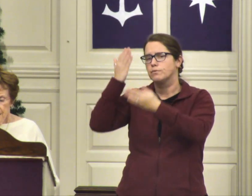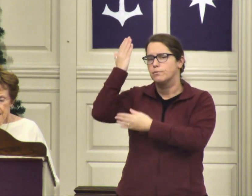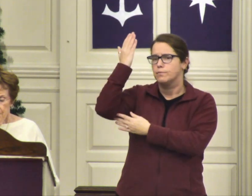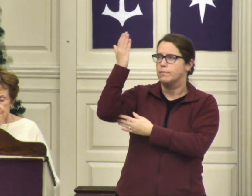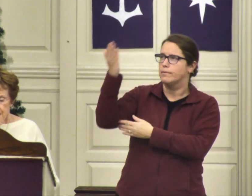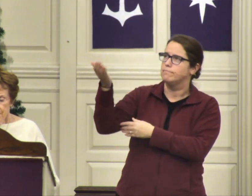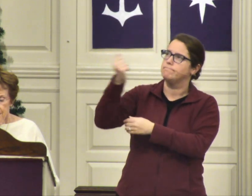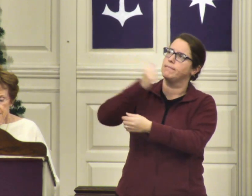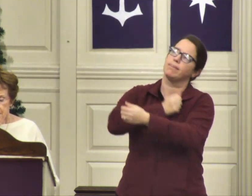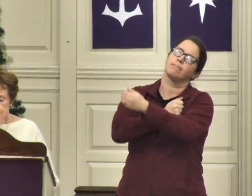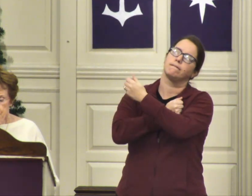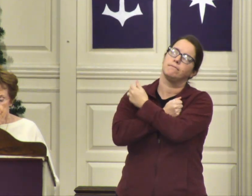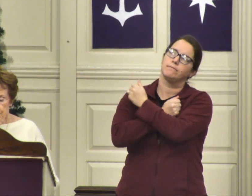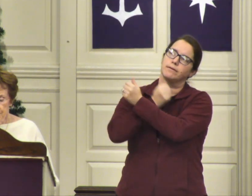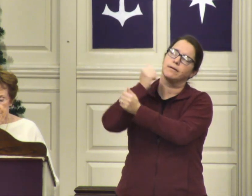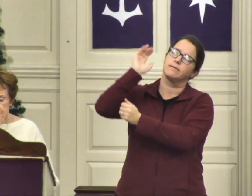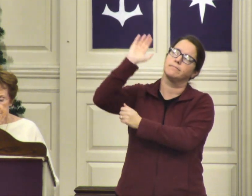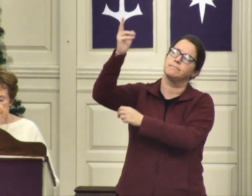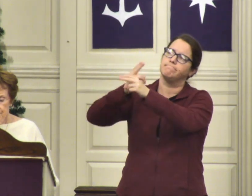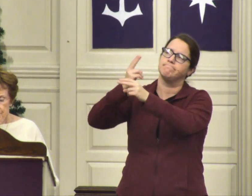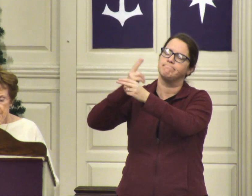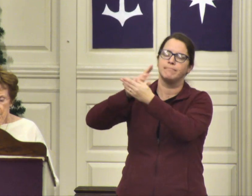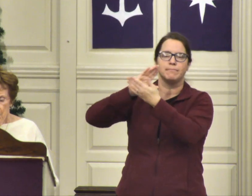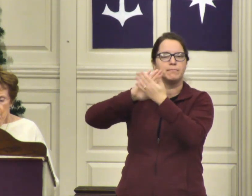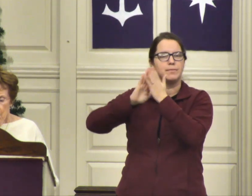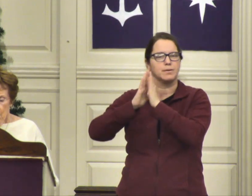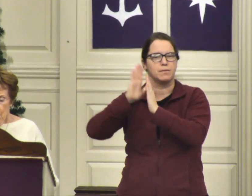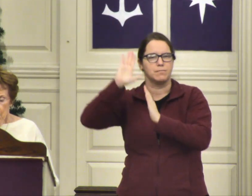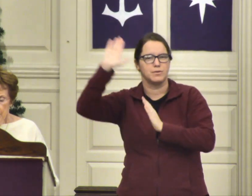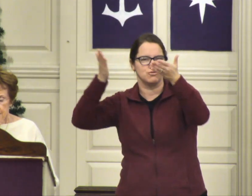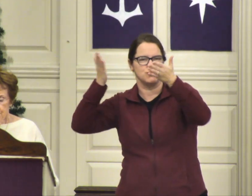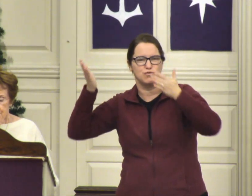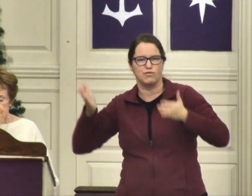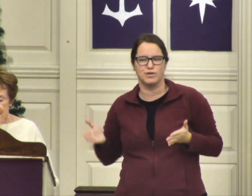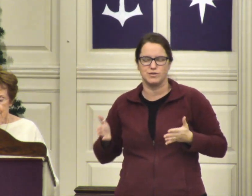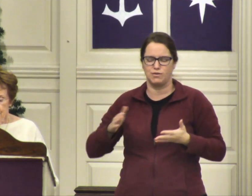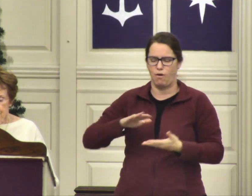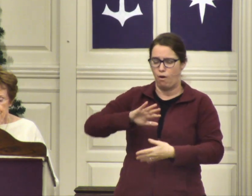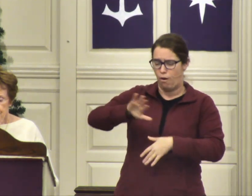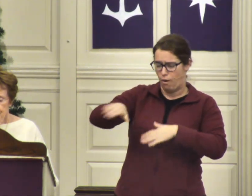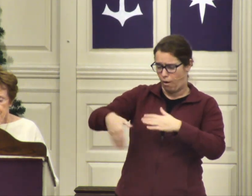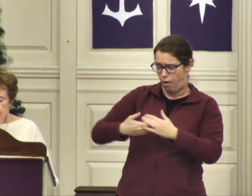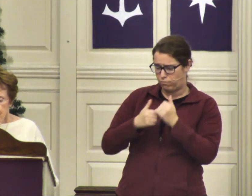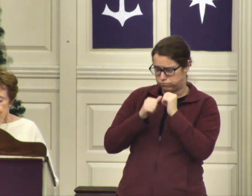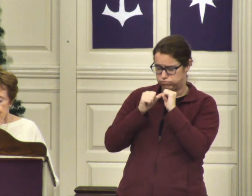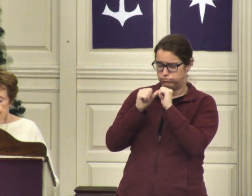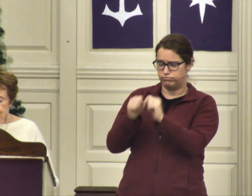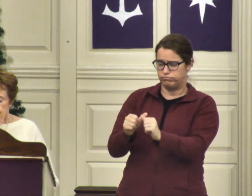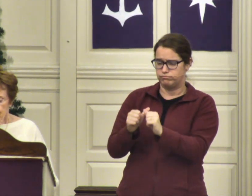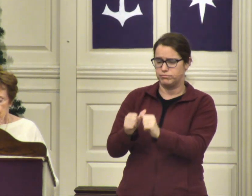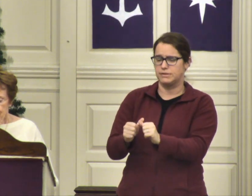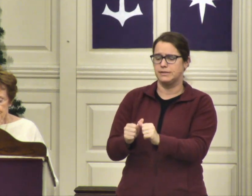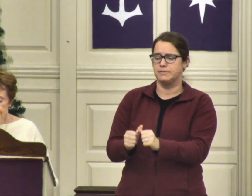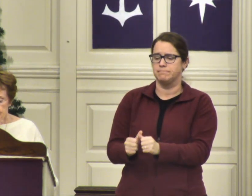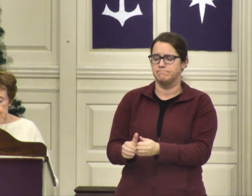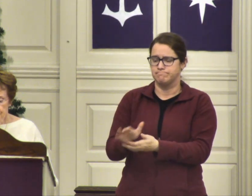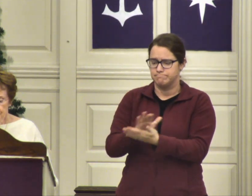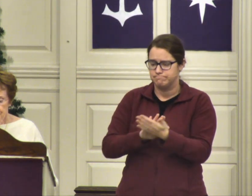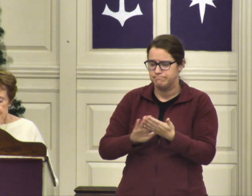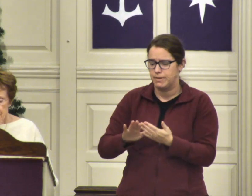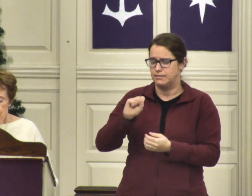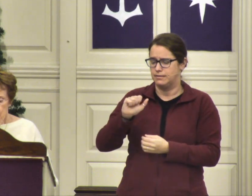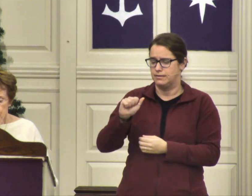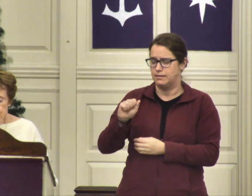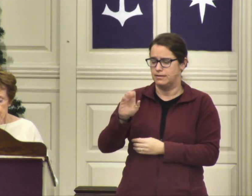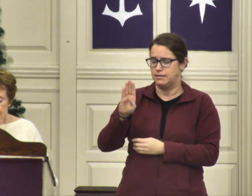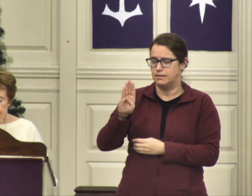and becoming his servants, all who keep the Sabbath free from profanation, and